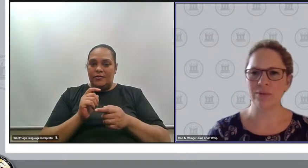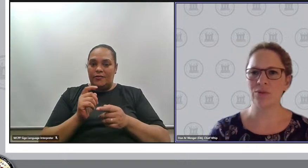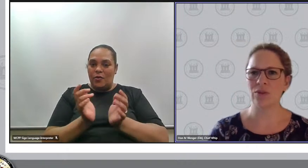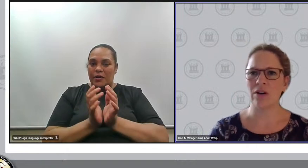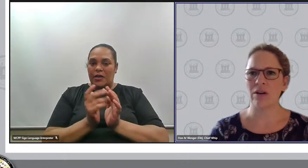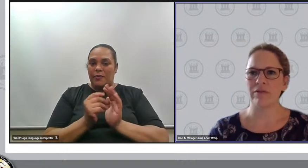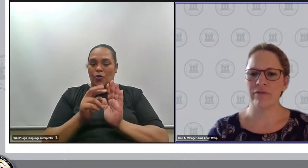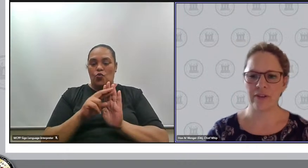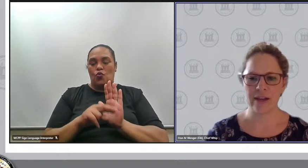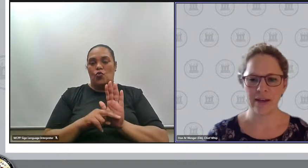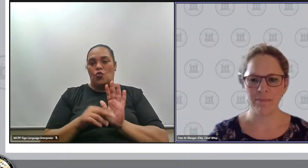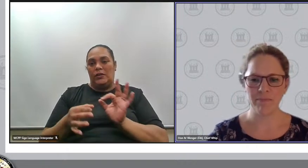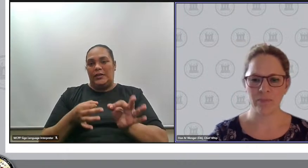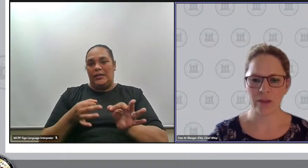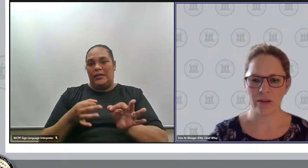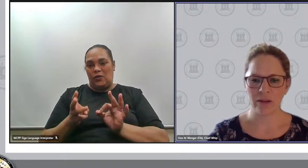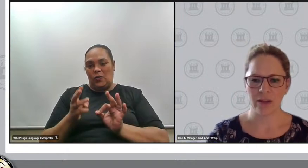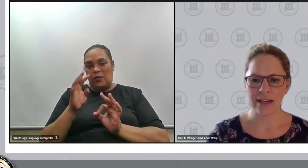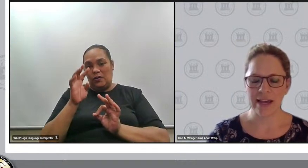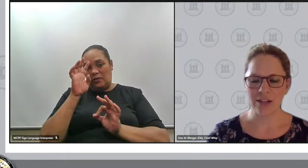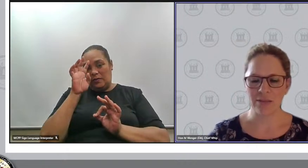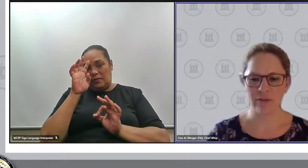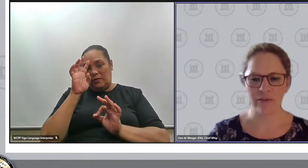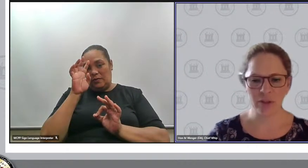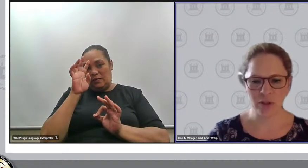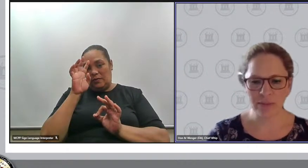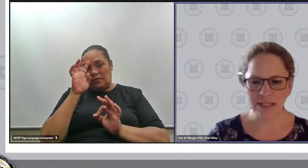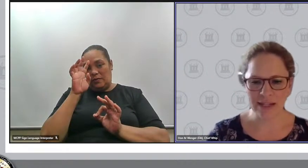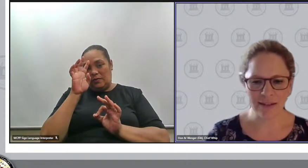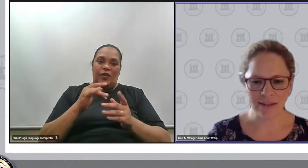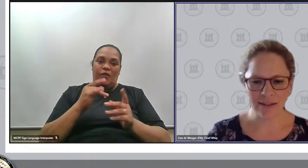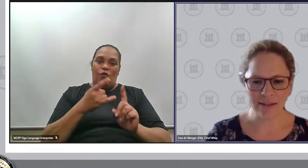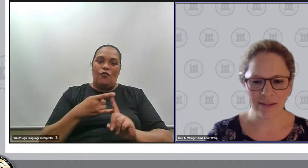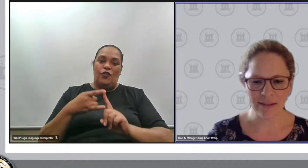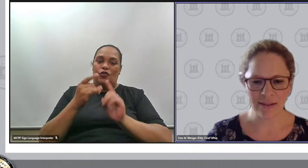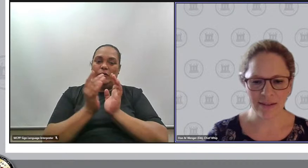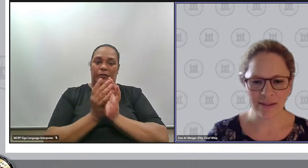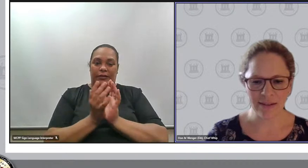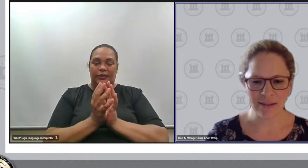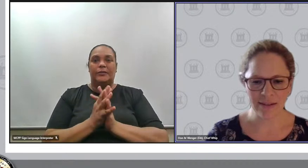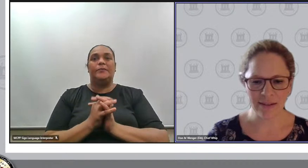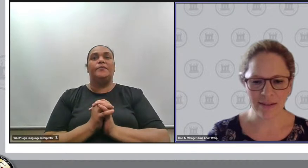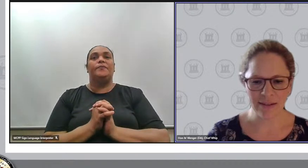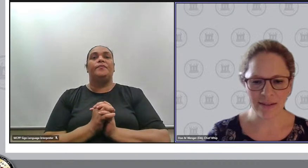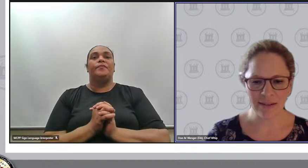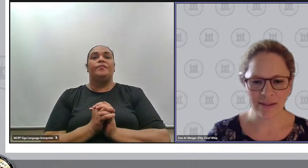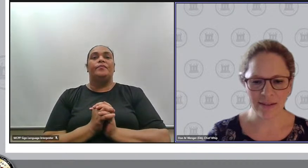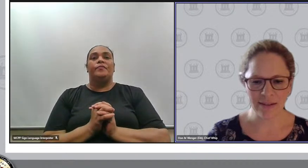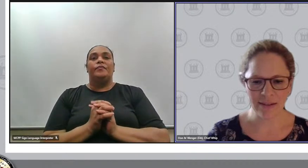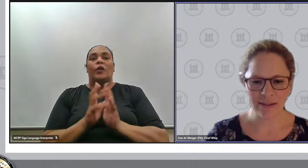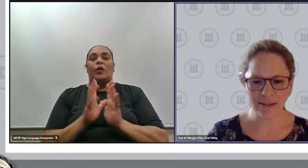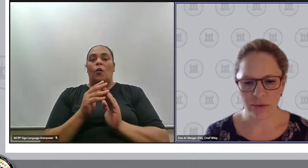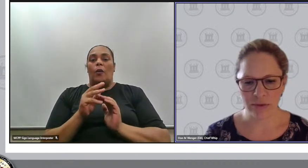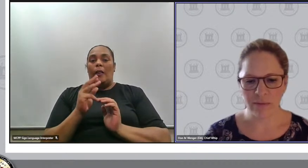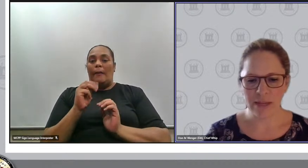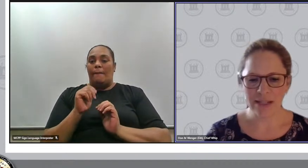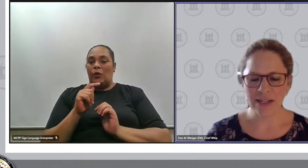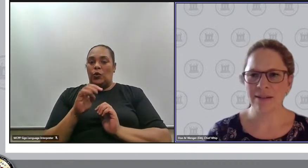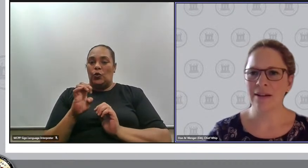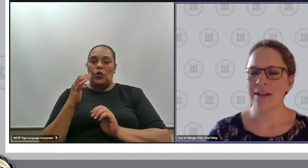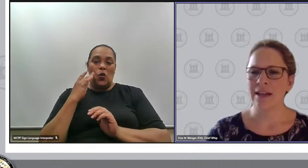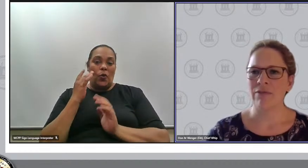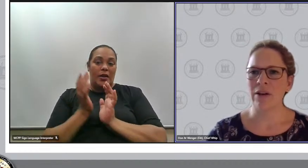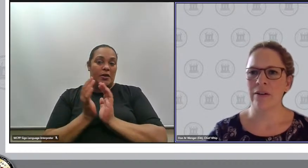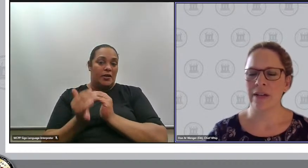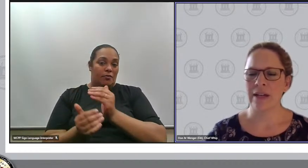the rules of engagement for virtual meetings. Everyone is muted during the course of the